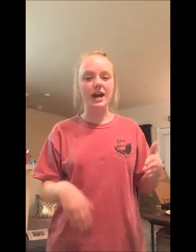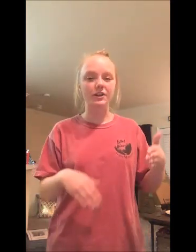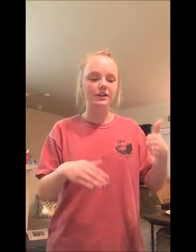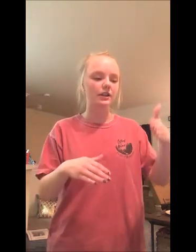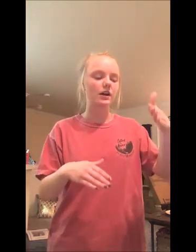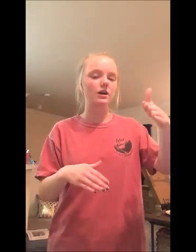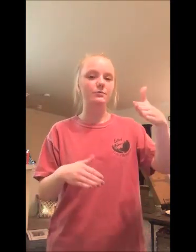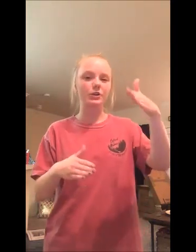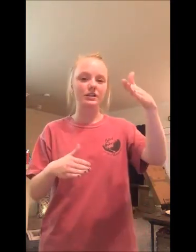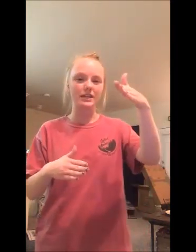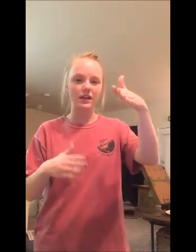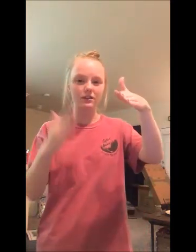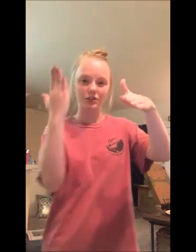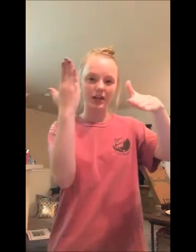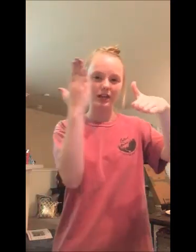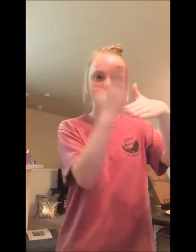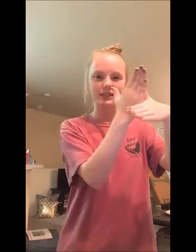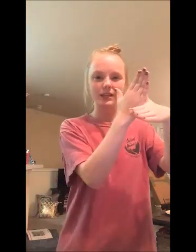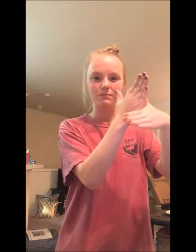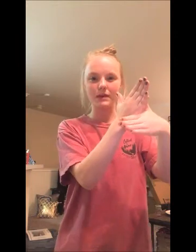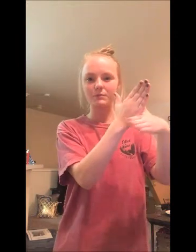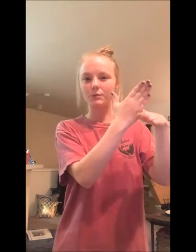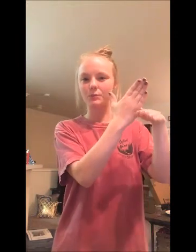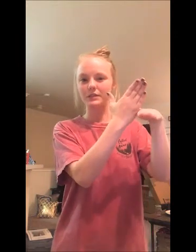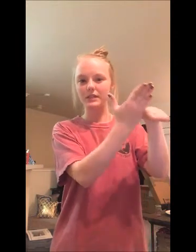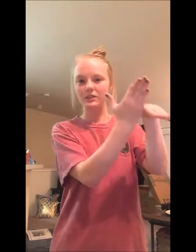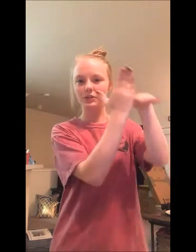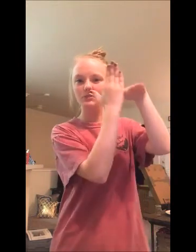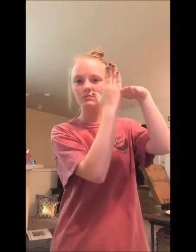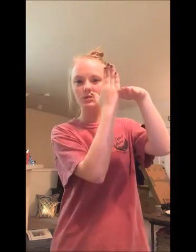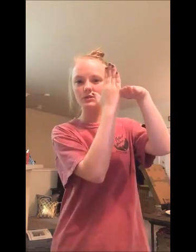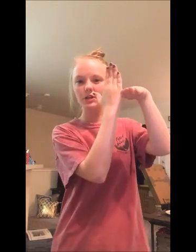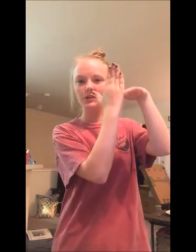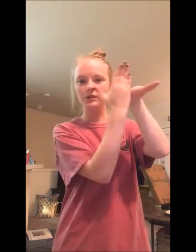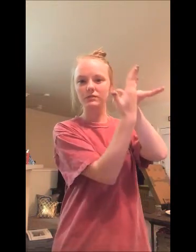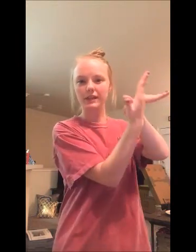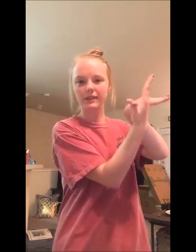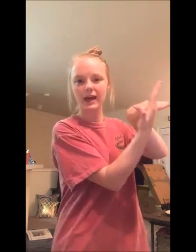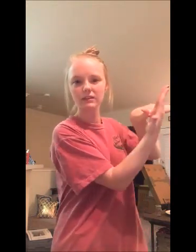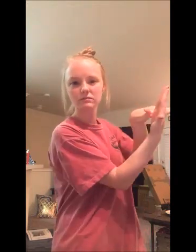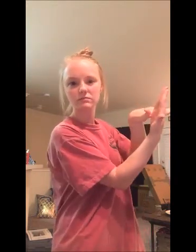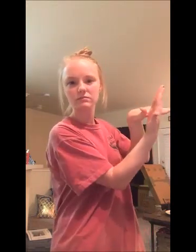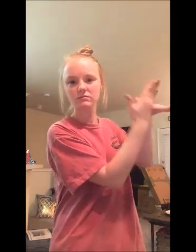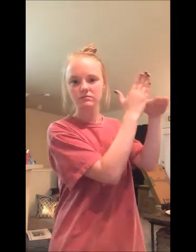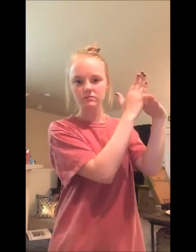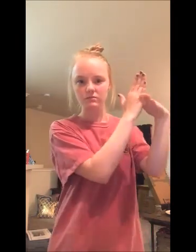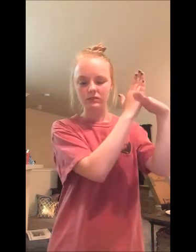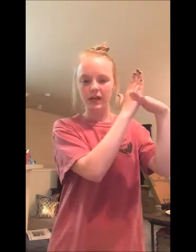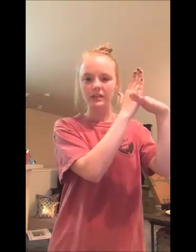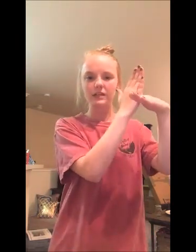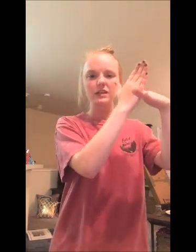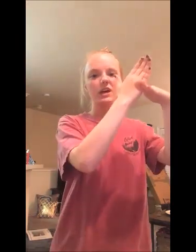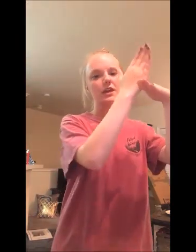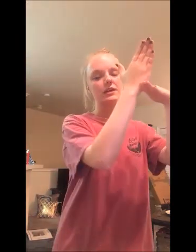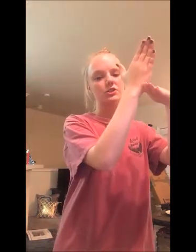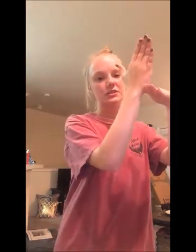shattered, you're going to take your hands and like make them perpendicular to each other, like that, kind of, and then just,